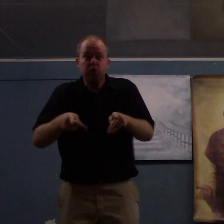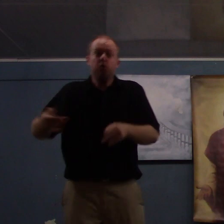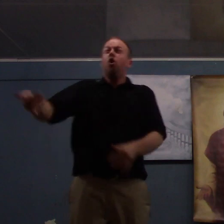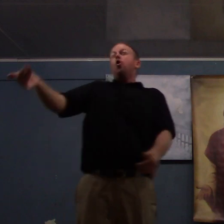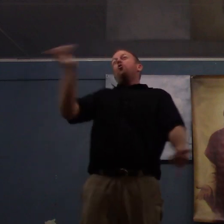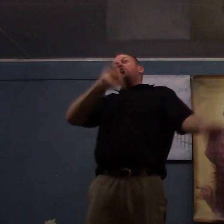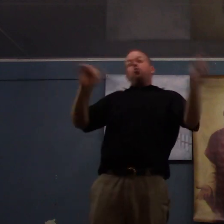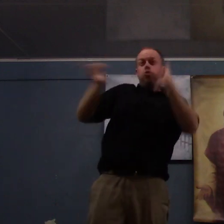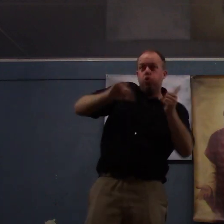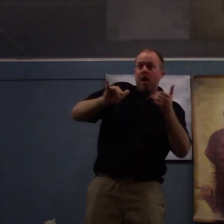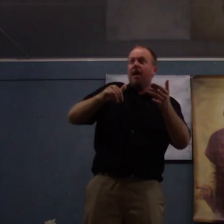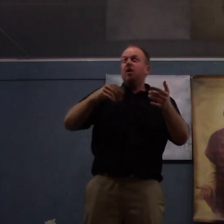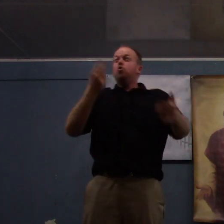hell forever.